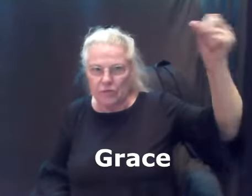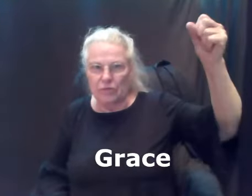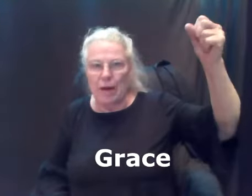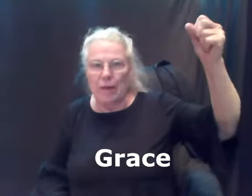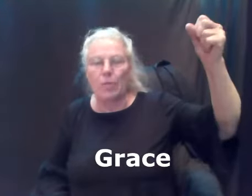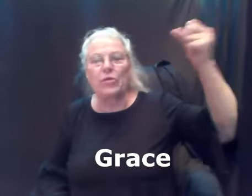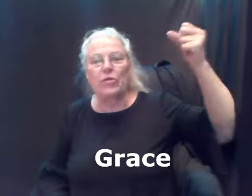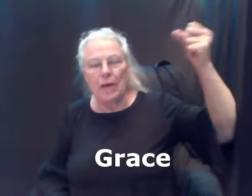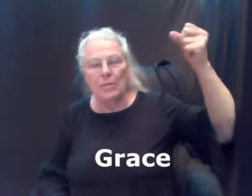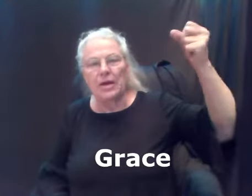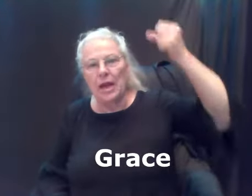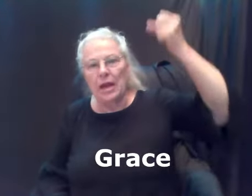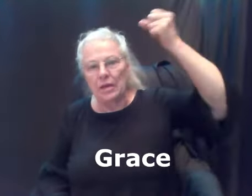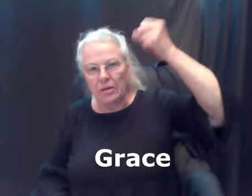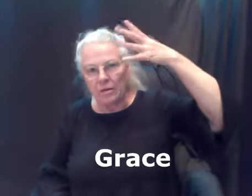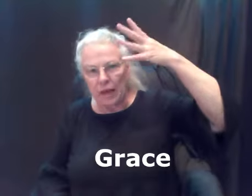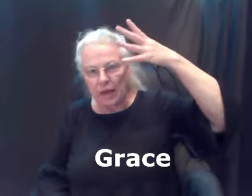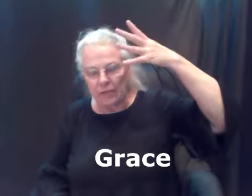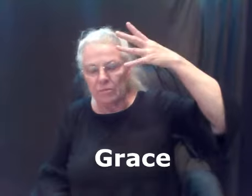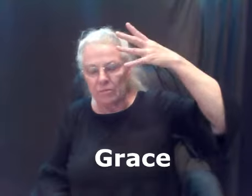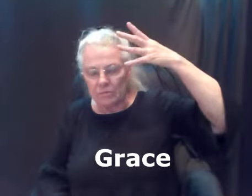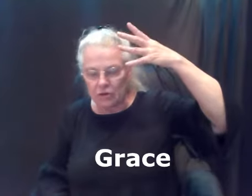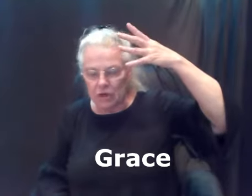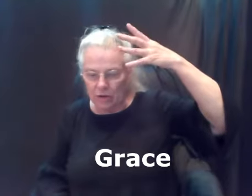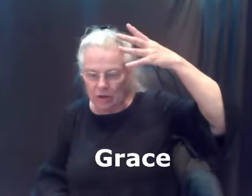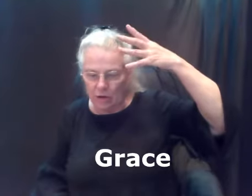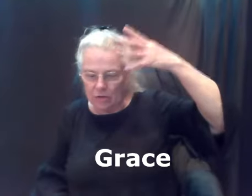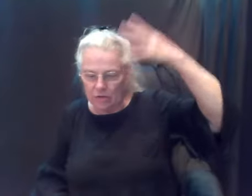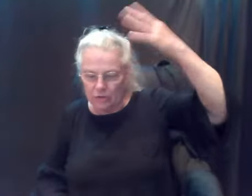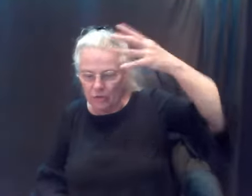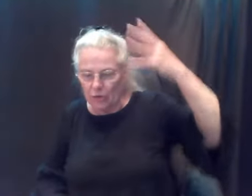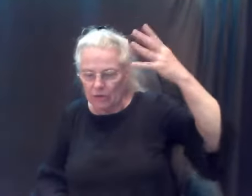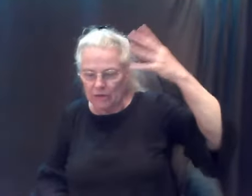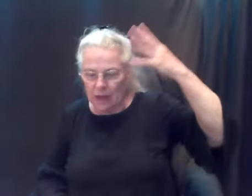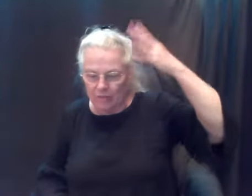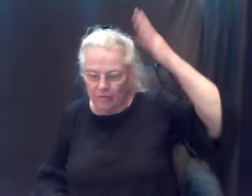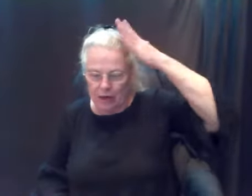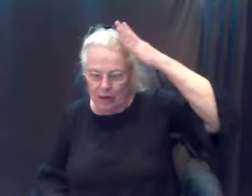grab it with your dominant hand and then shower it onto the top of your head.